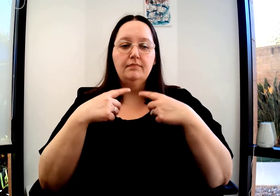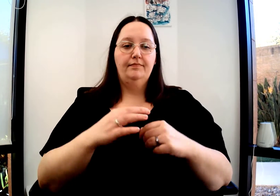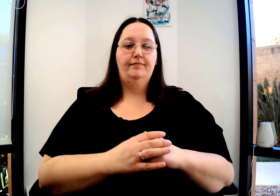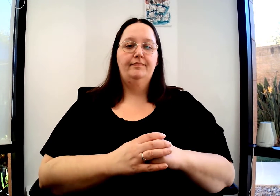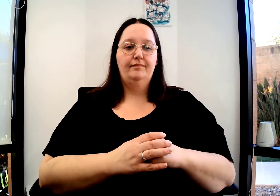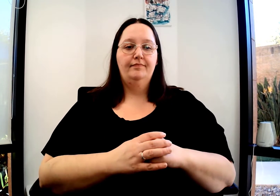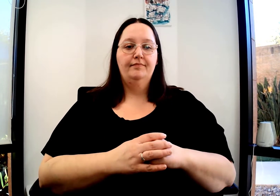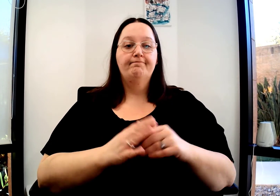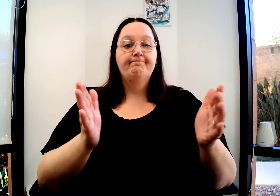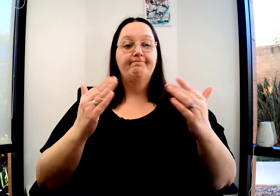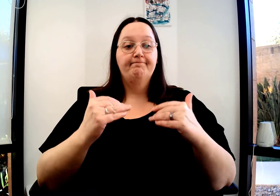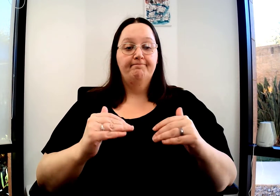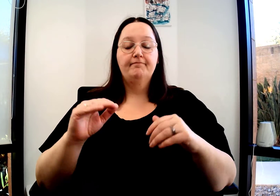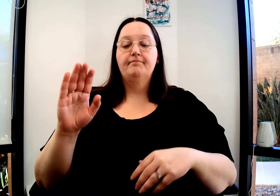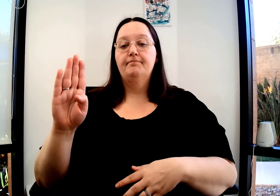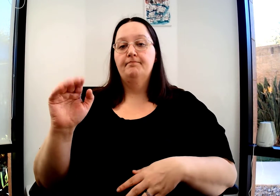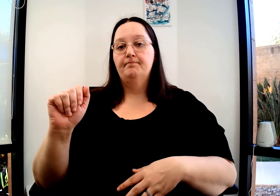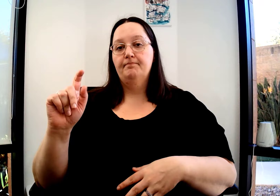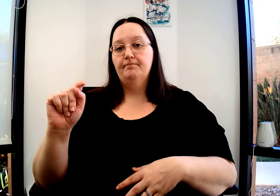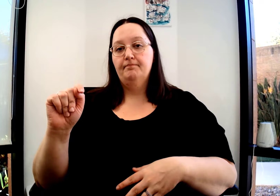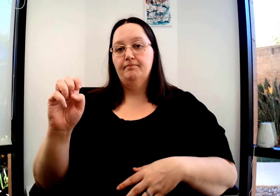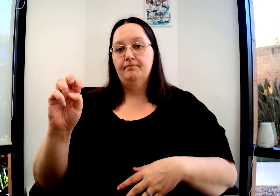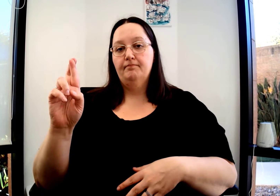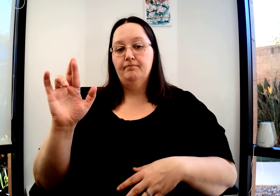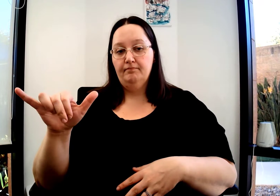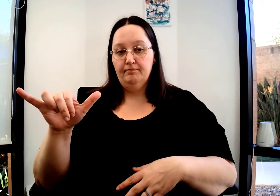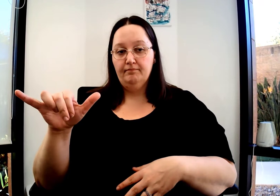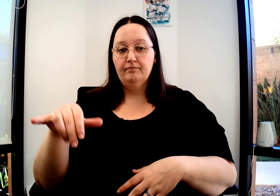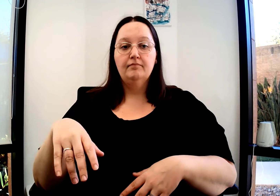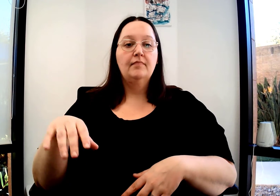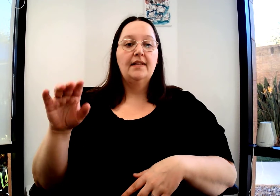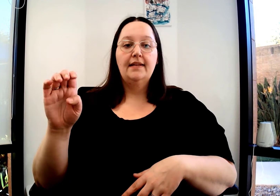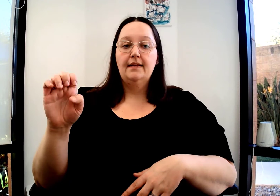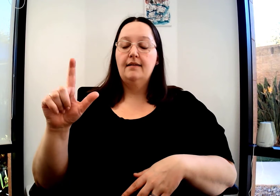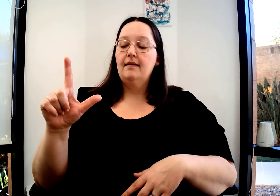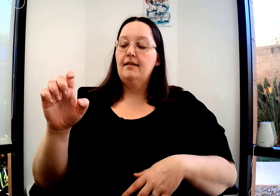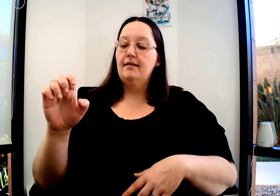You need to use the mouth morpheme POHP, right? P-O-H-P.